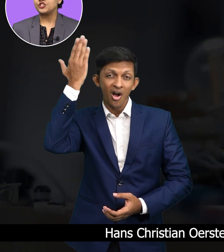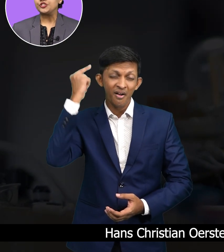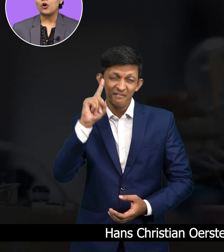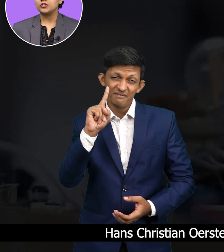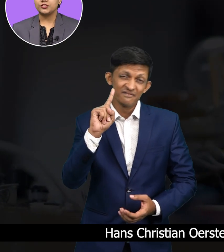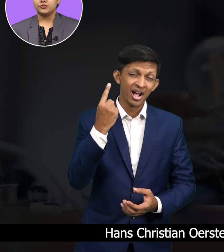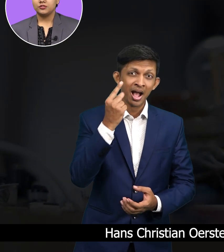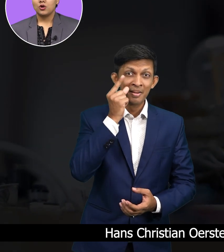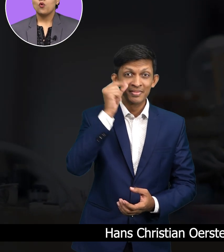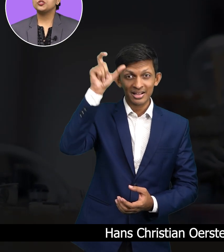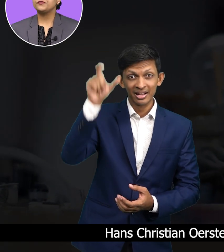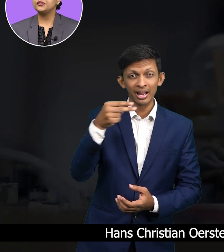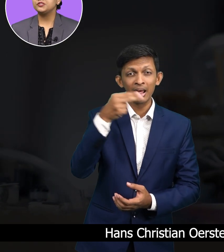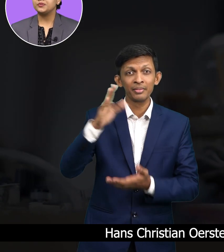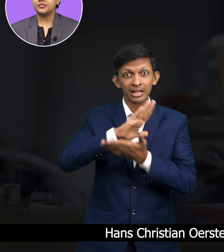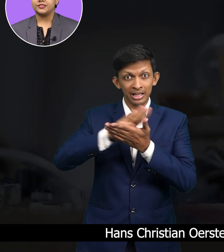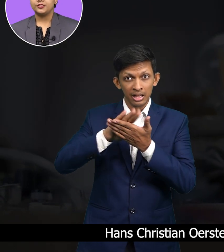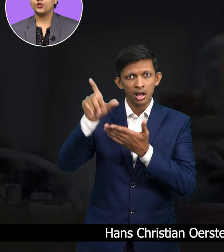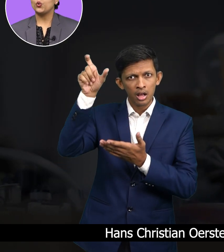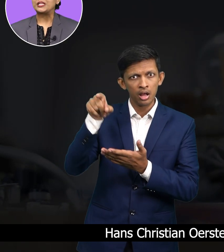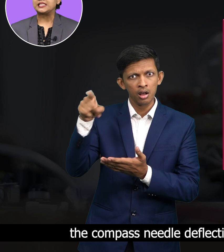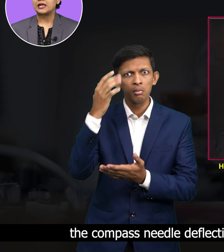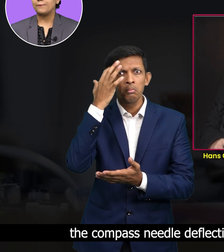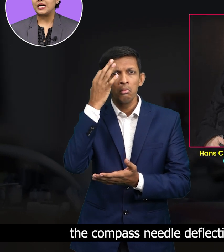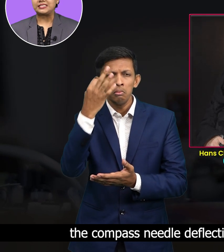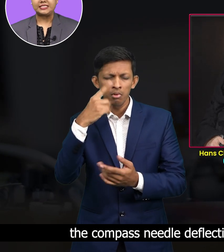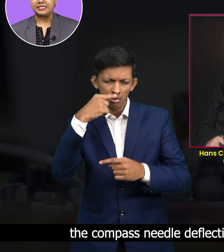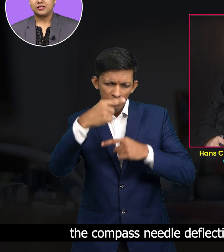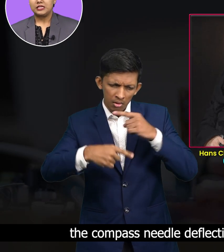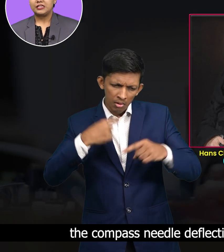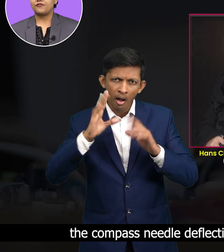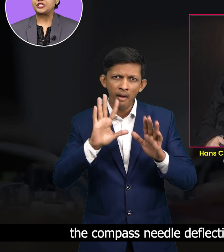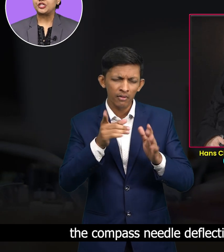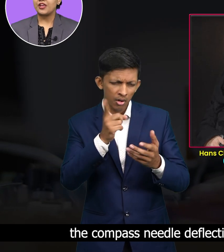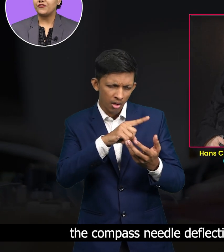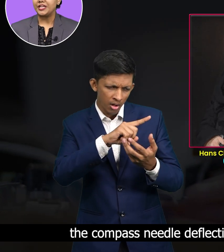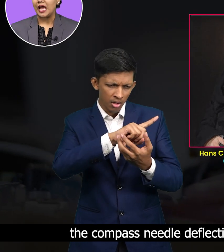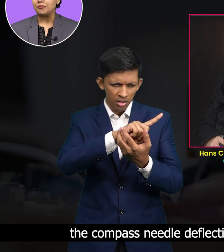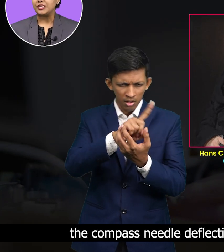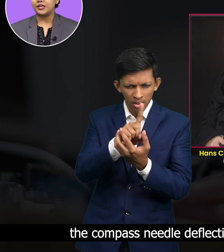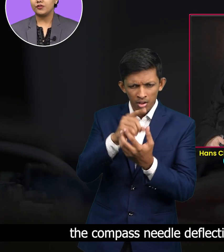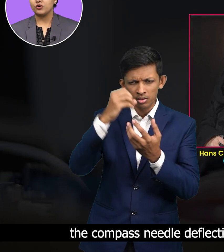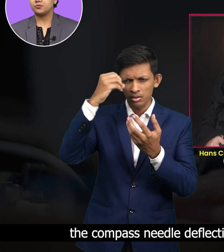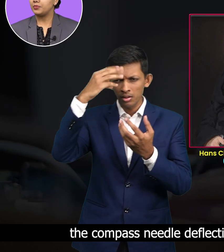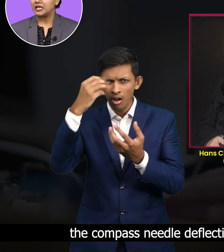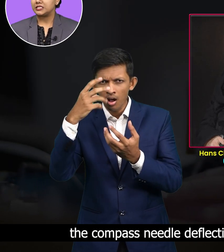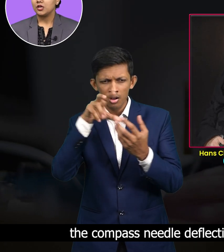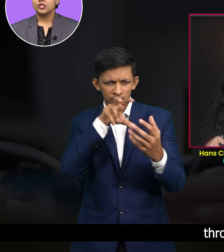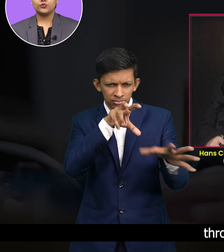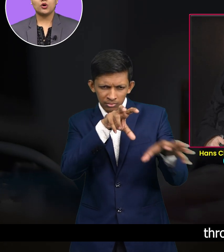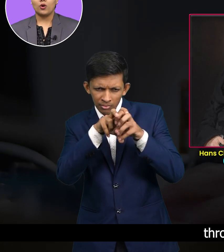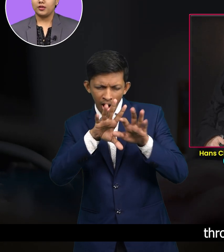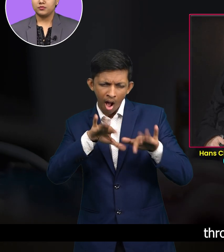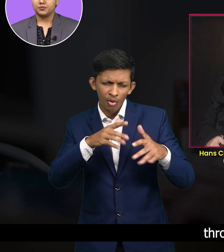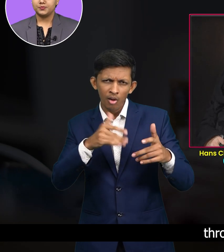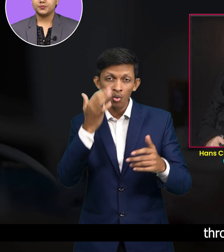Hans Christian Ørsted was the first person to notice the compass needle deflection every time the current was passed